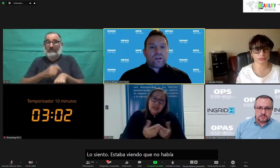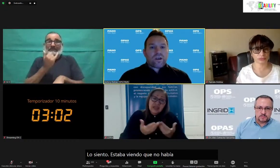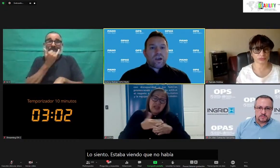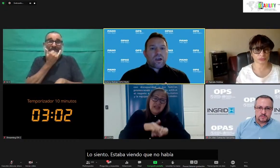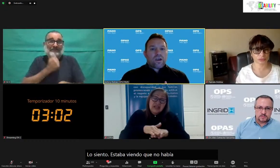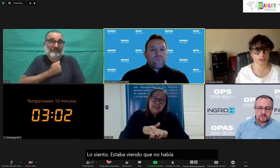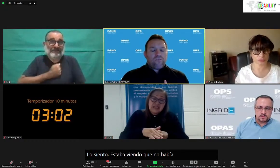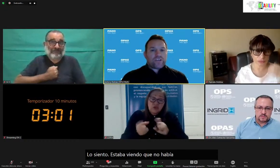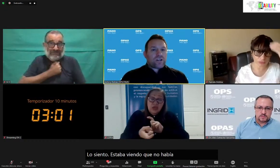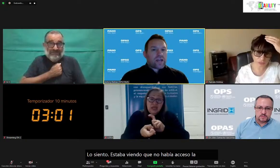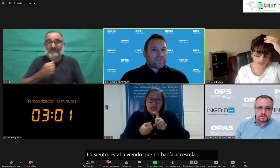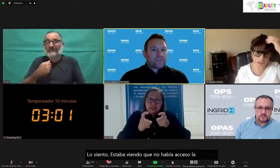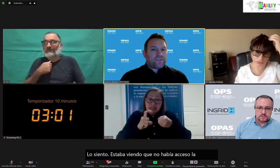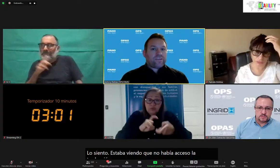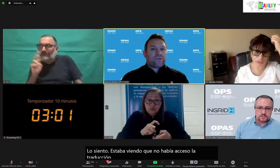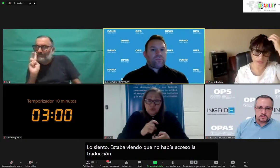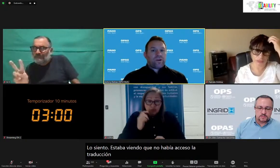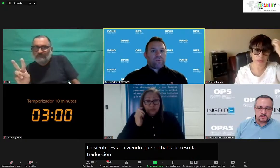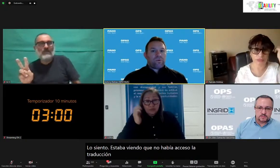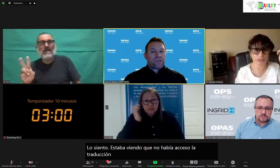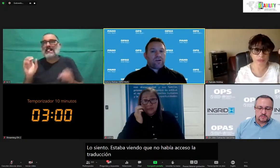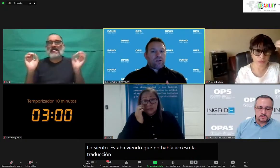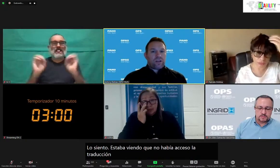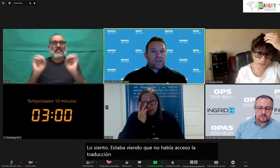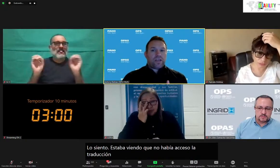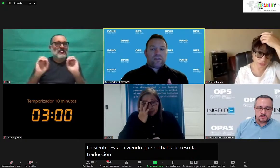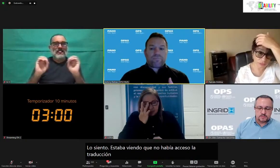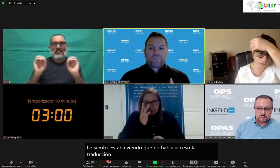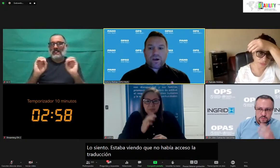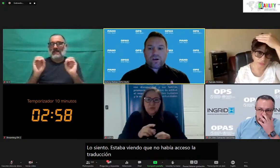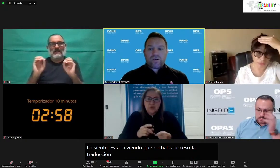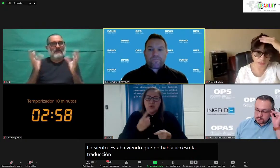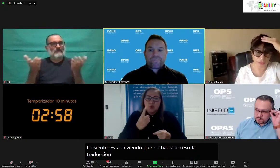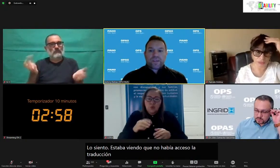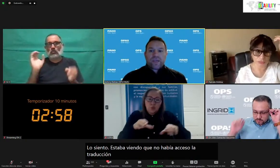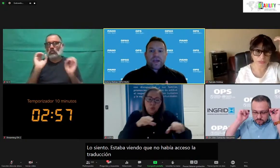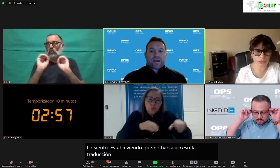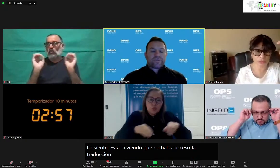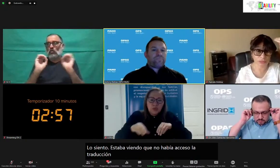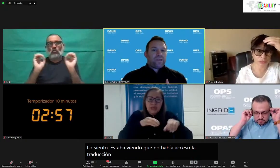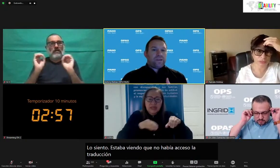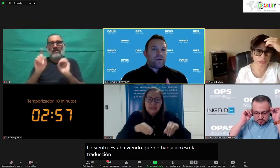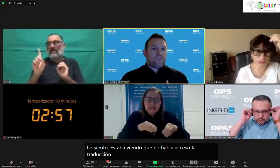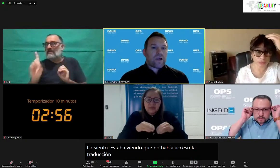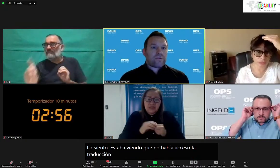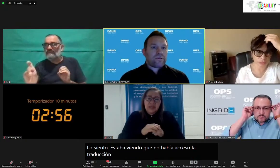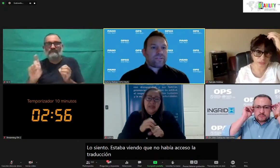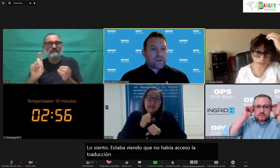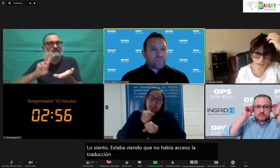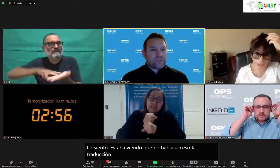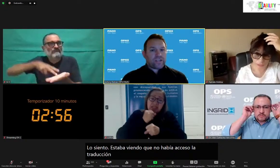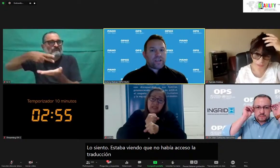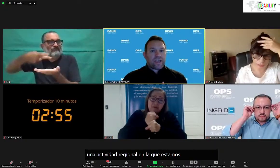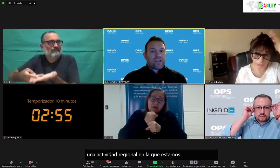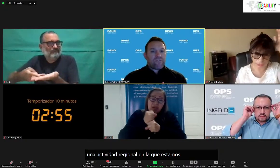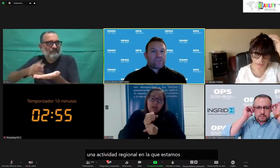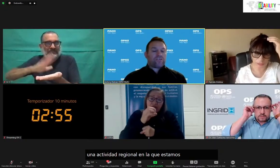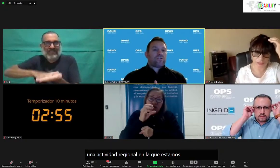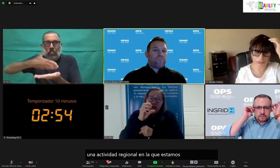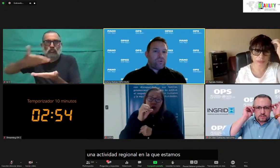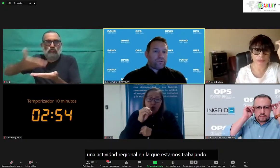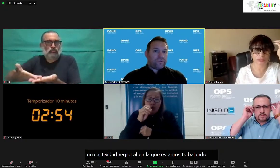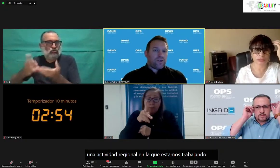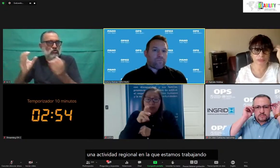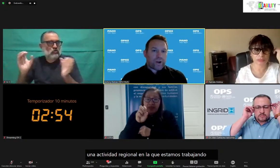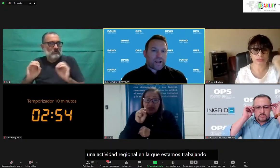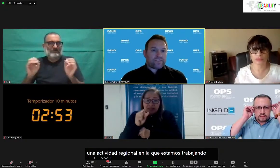one regional activity that we are working on in paho has been around establishing a regional